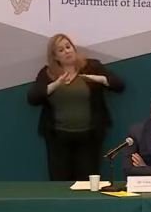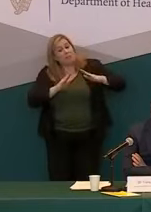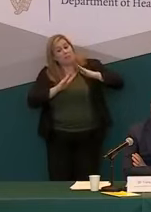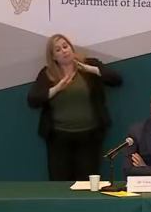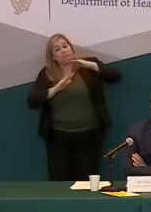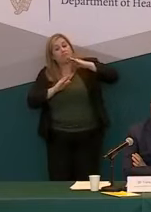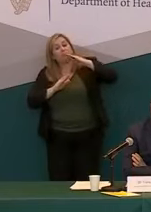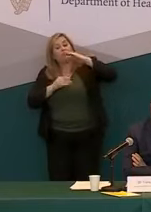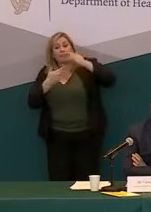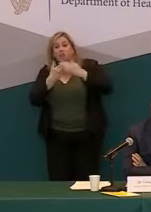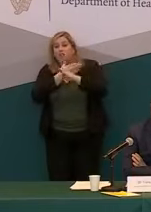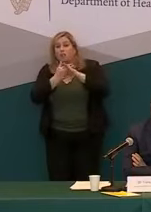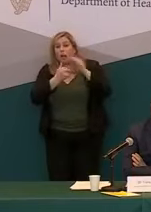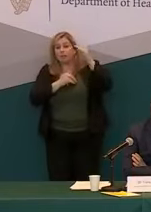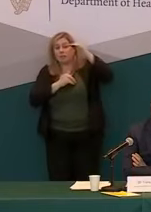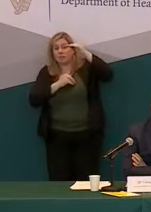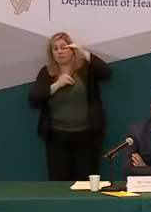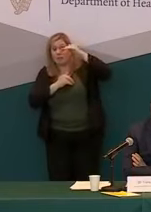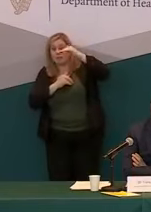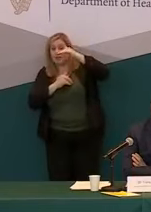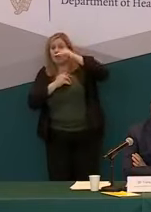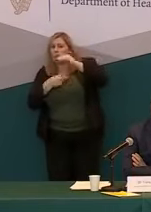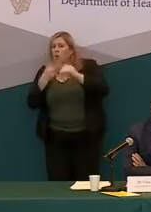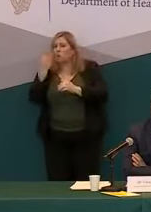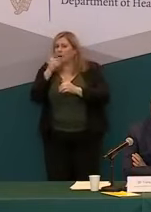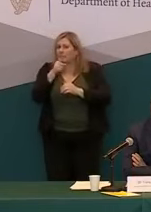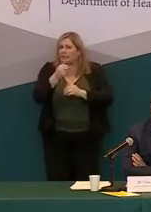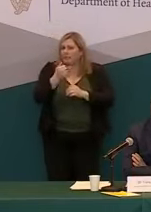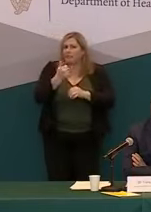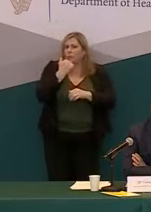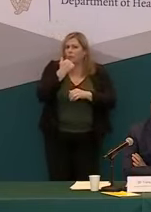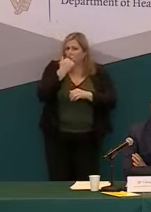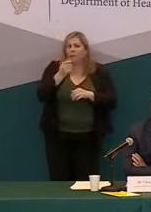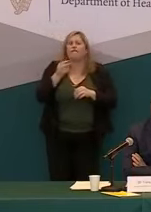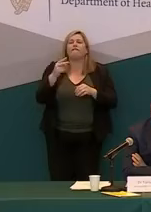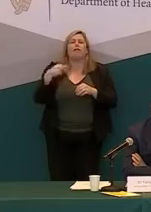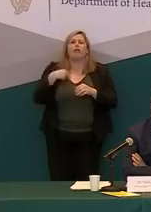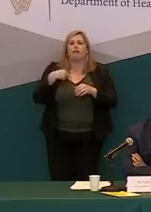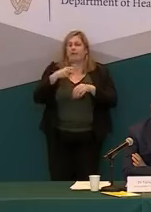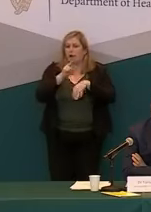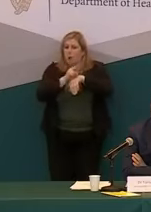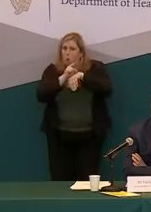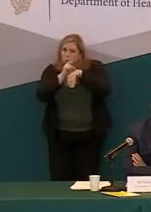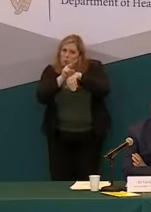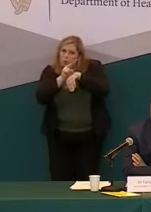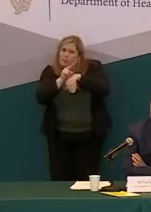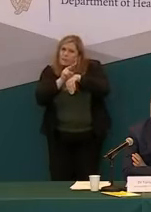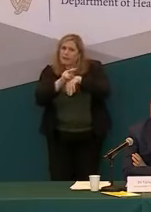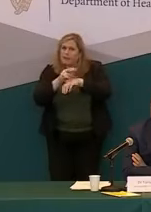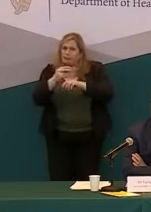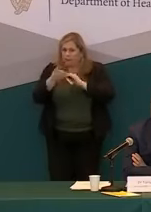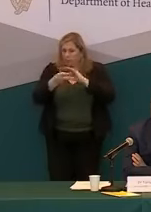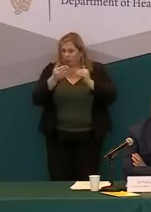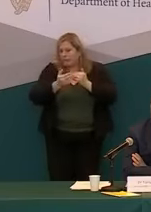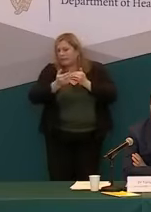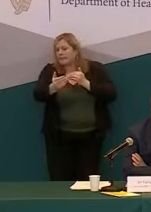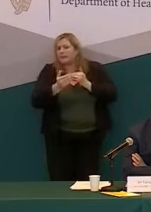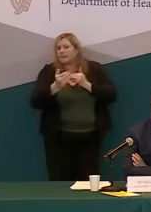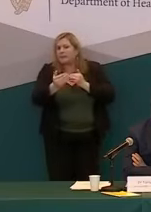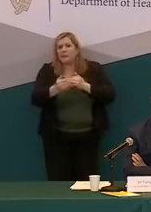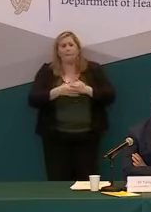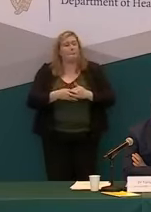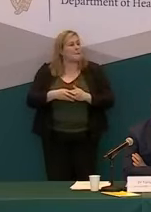be watching that number very closely over the week to come. So the first piece of information is that